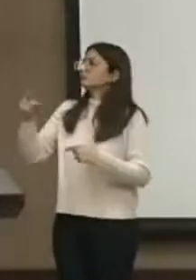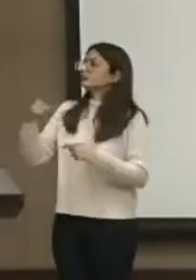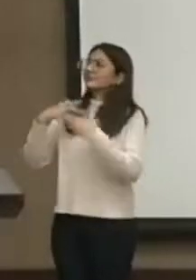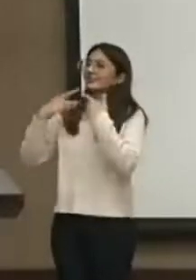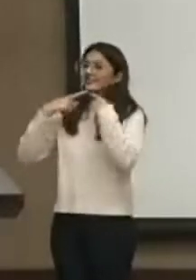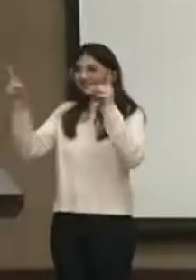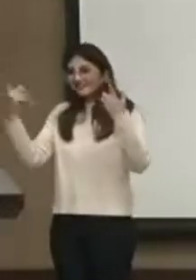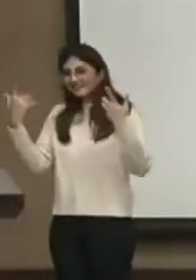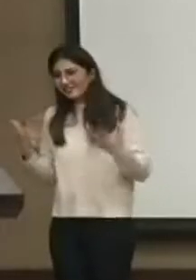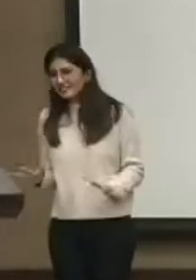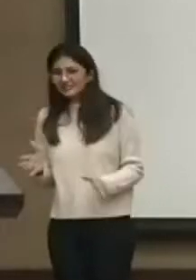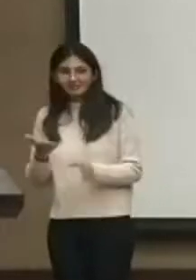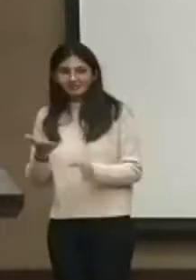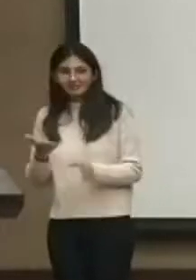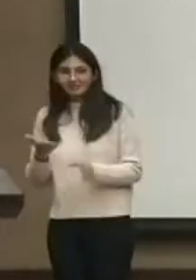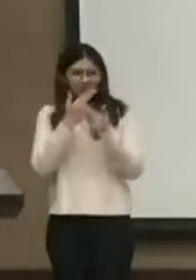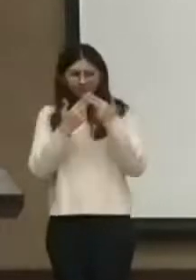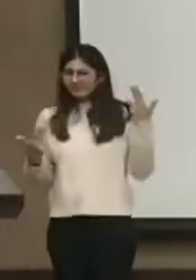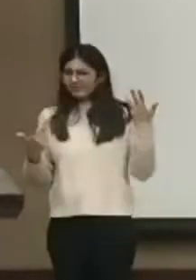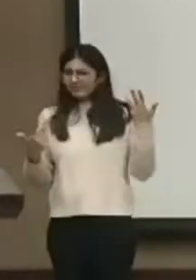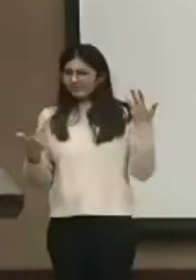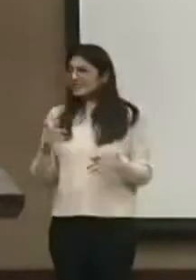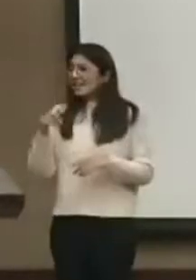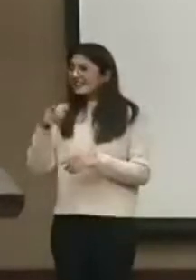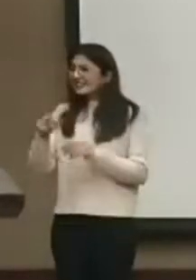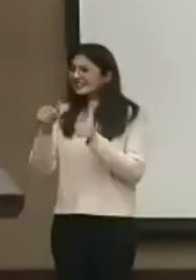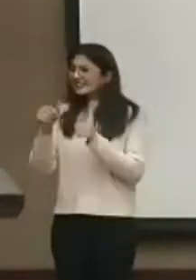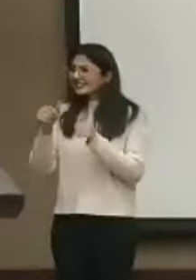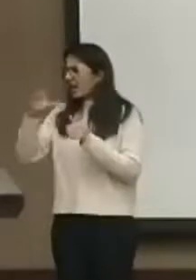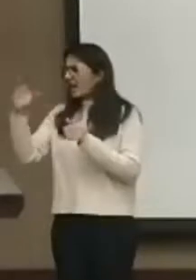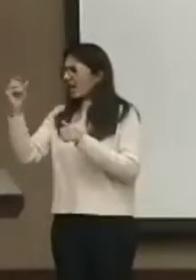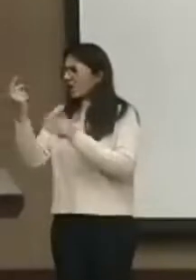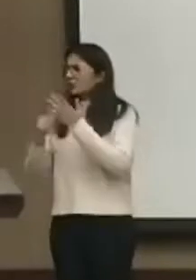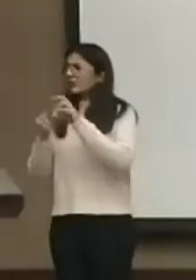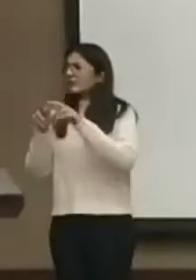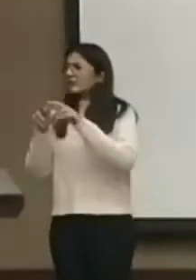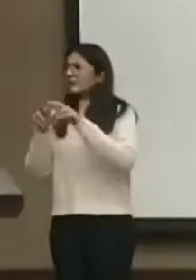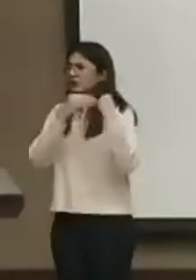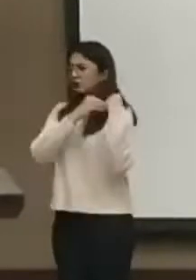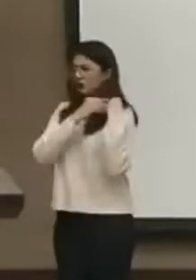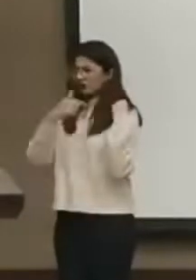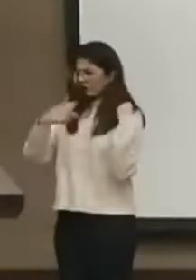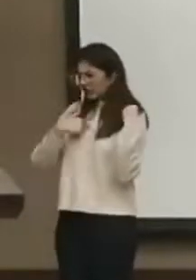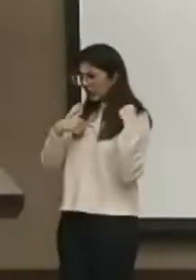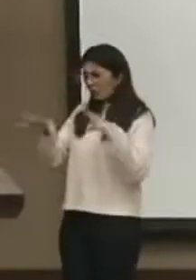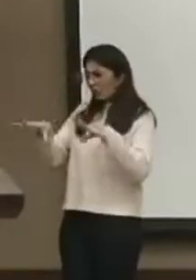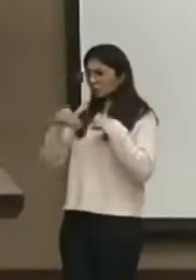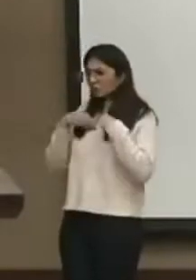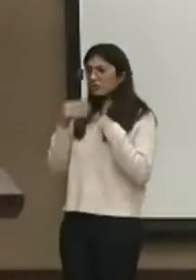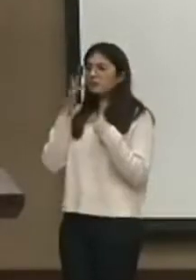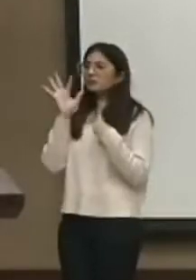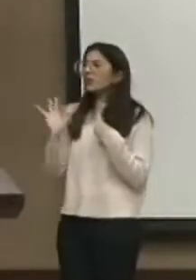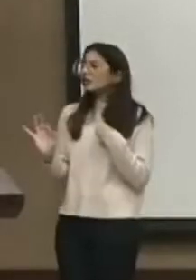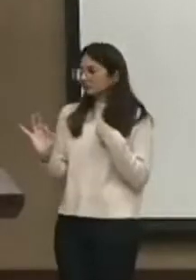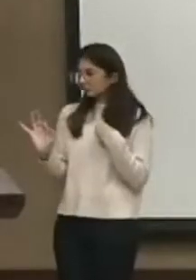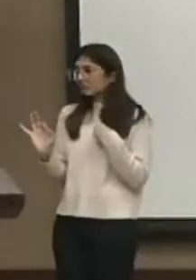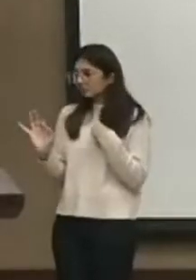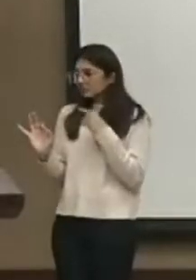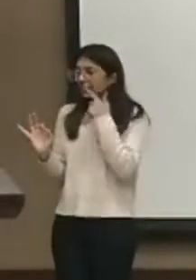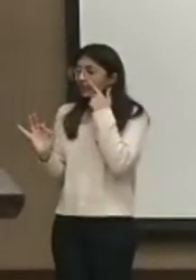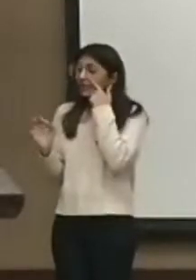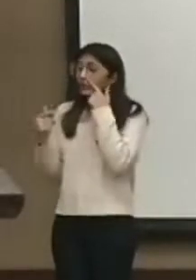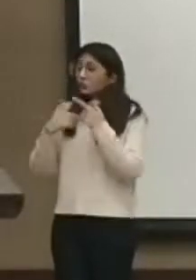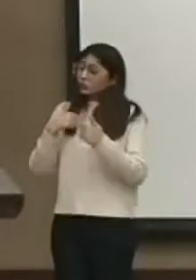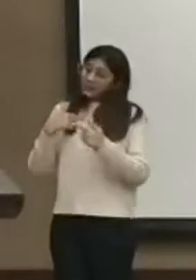and you talked about it. I think accountability is imperative here, and it comes with a responsibility. So we